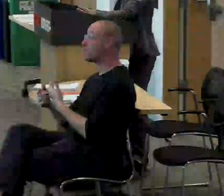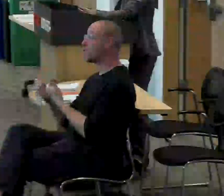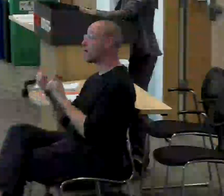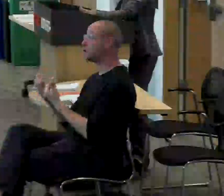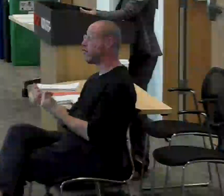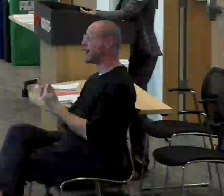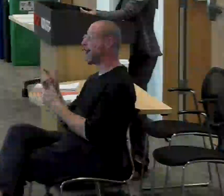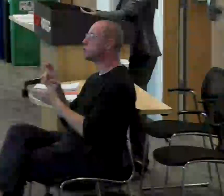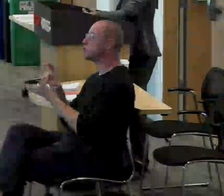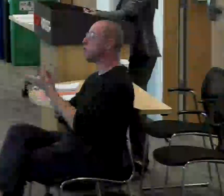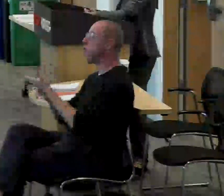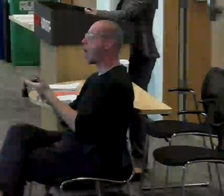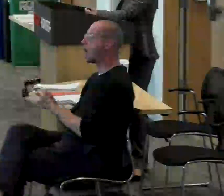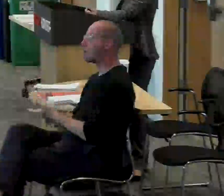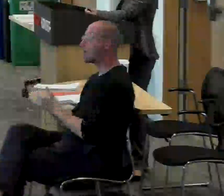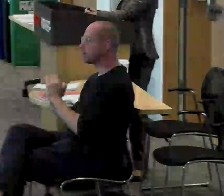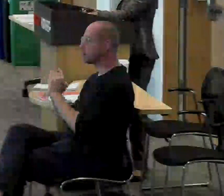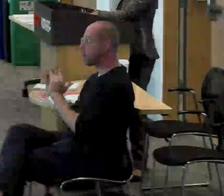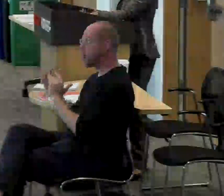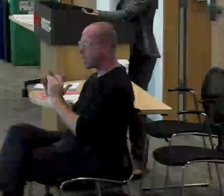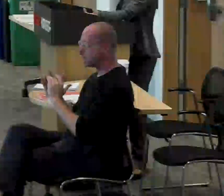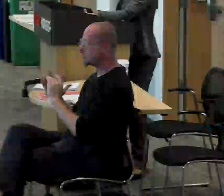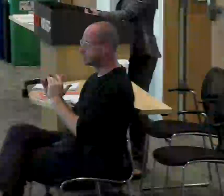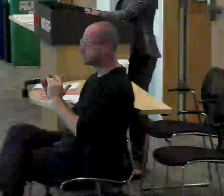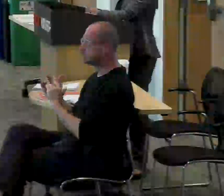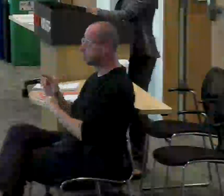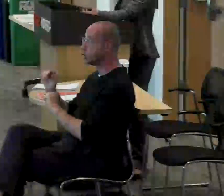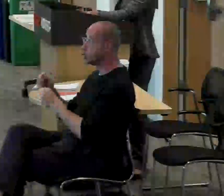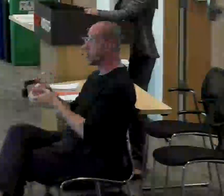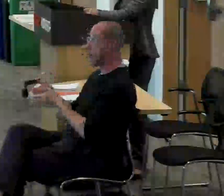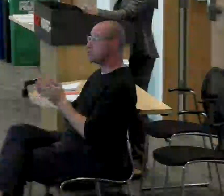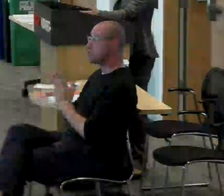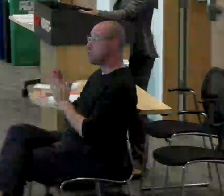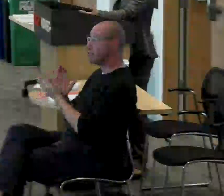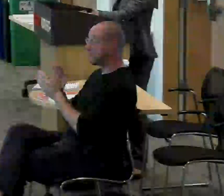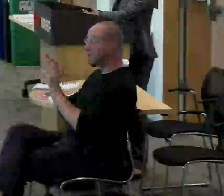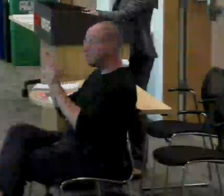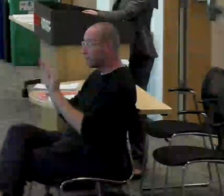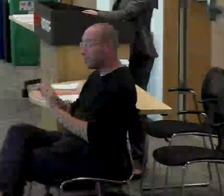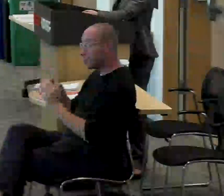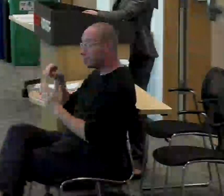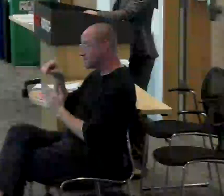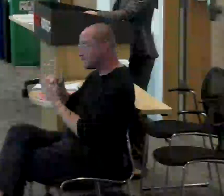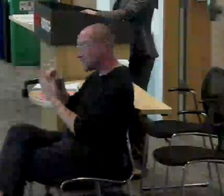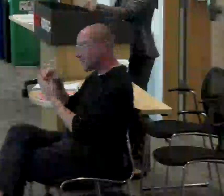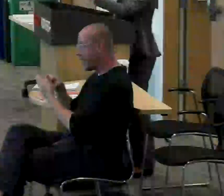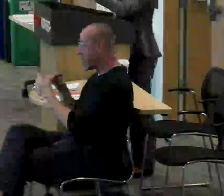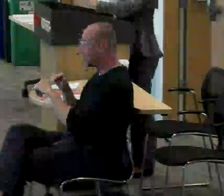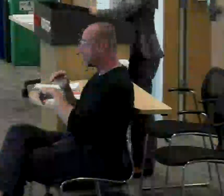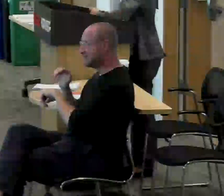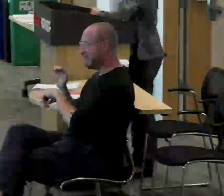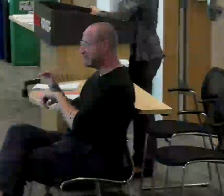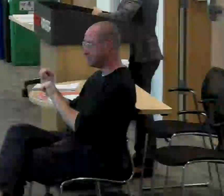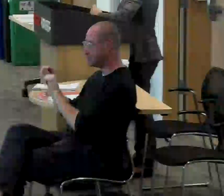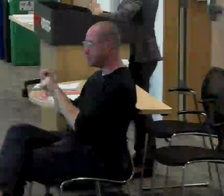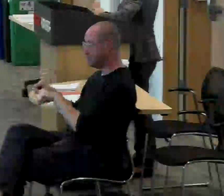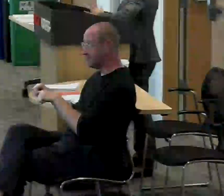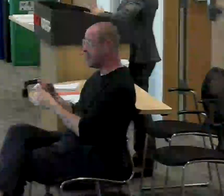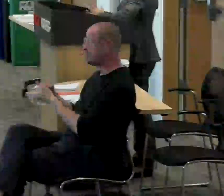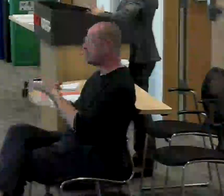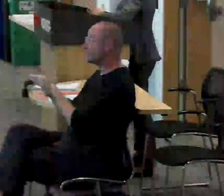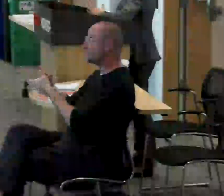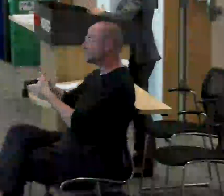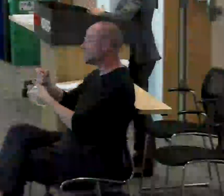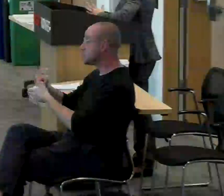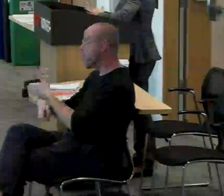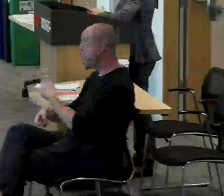enrollment. You can certainly request paper and do paper enrollment and send the paper in. Some plans charge you for that. So when